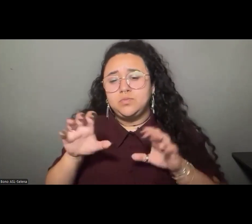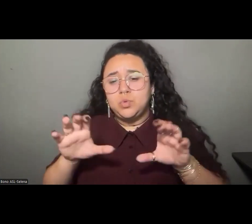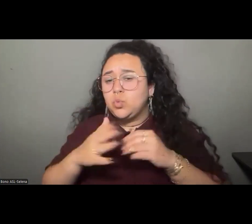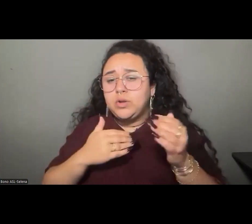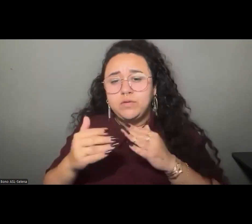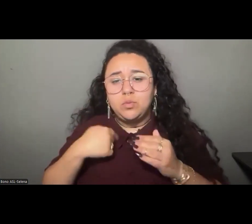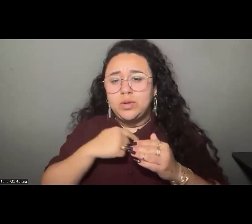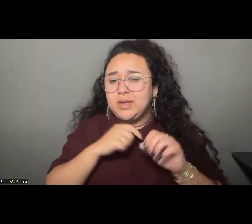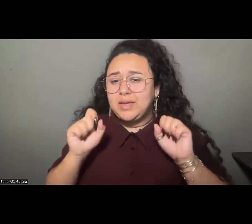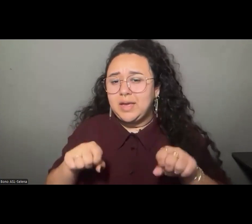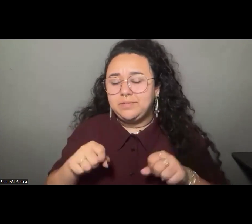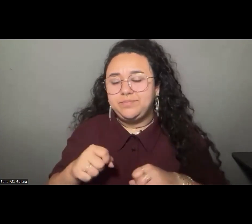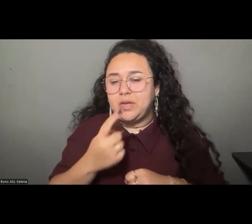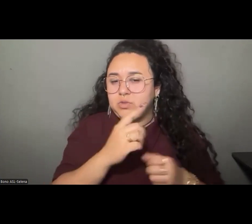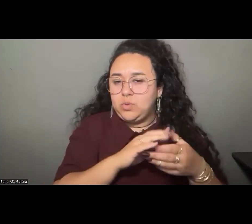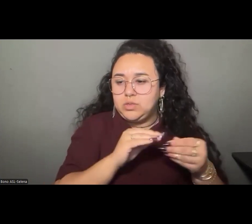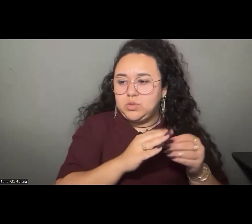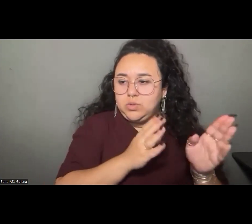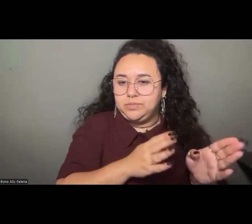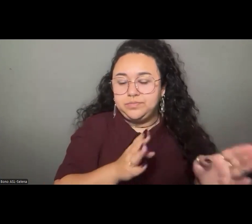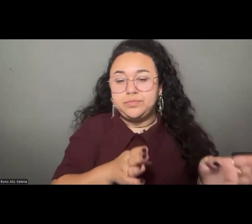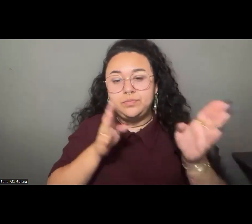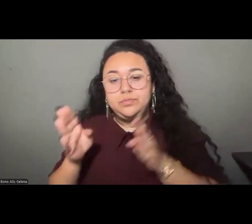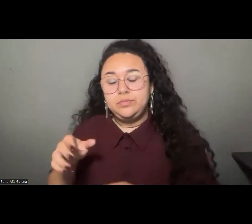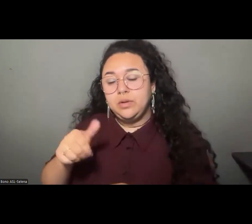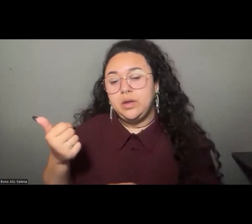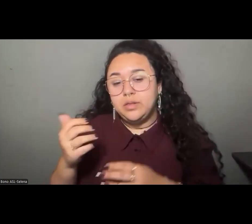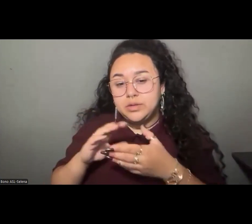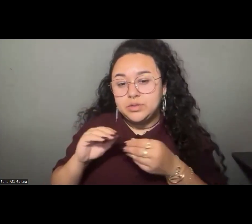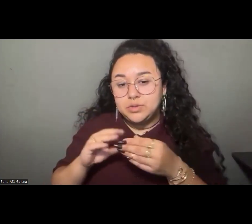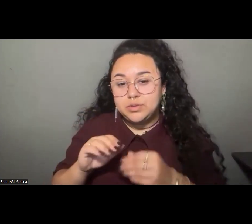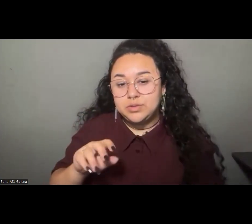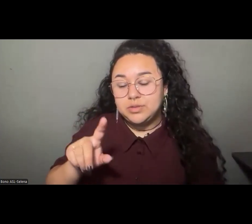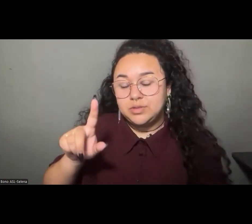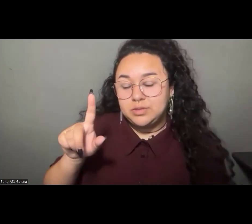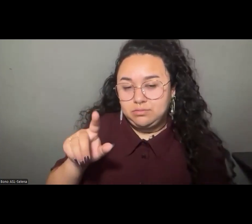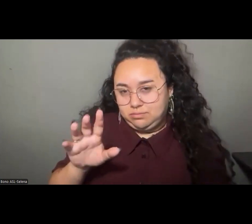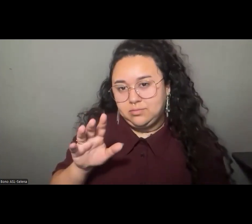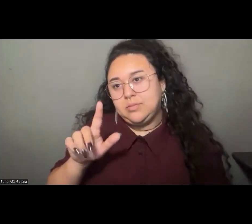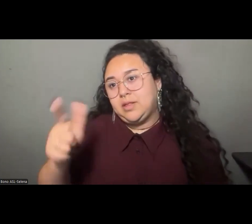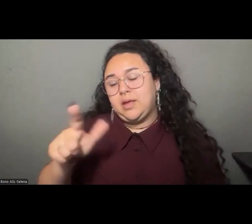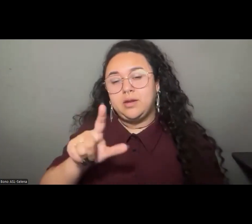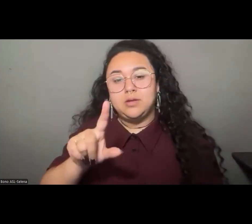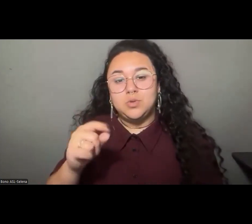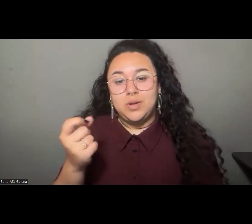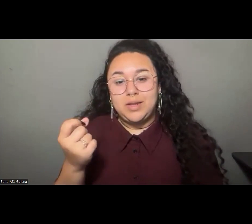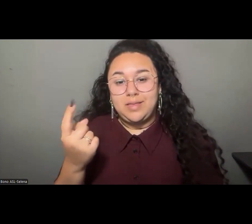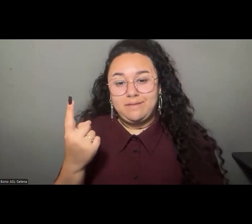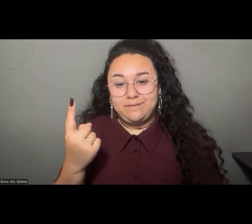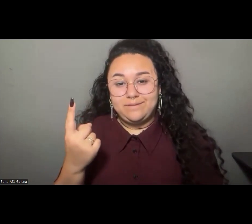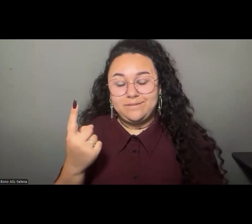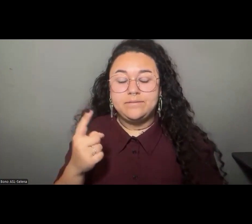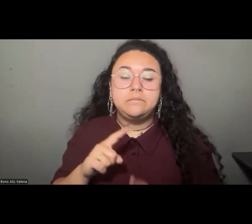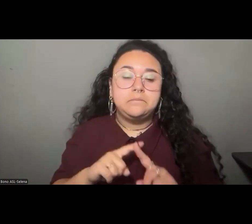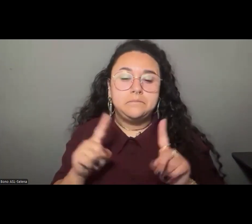So that's one story. And then a couple more are it's 2011 and really different. I'm performing